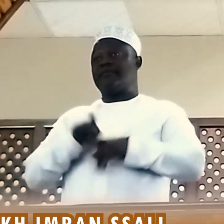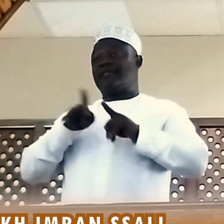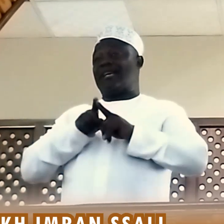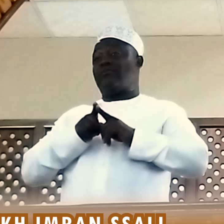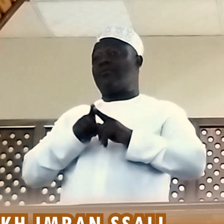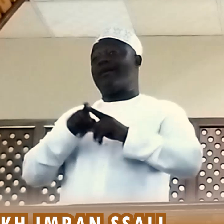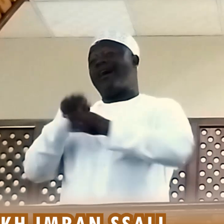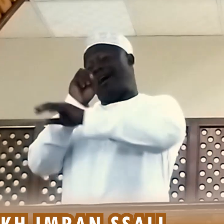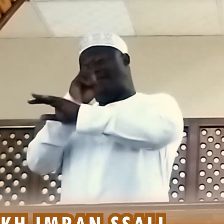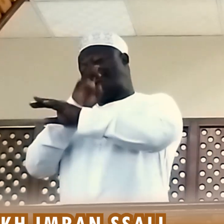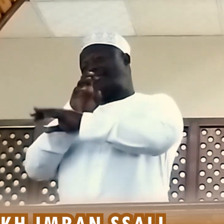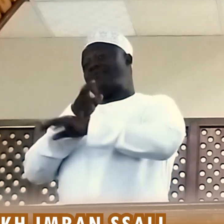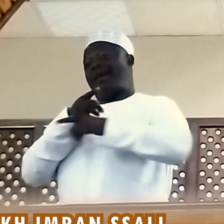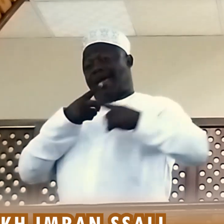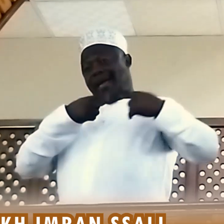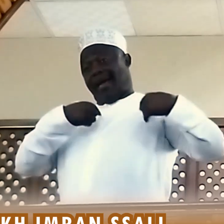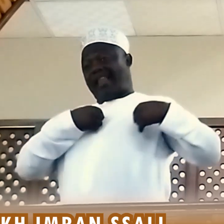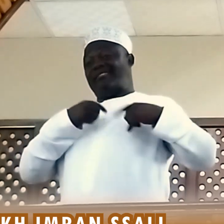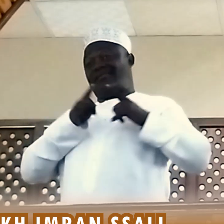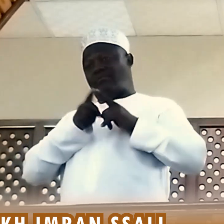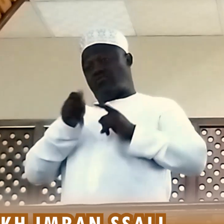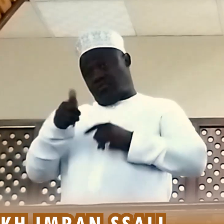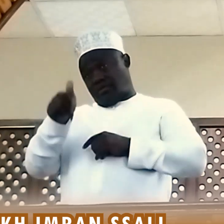naamira omutima gwange n'ejjammwe